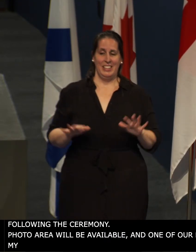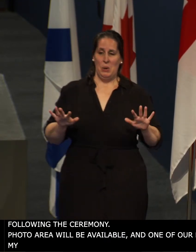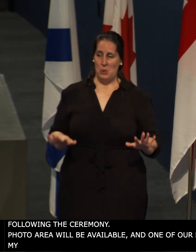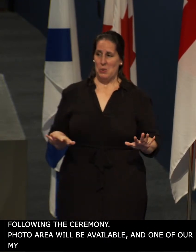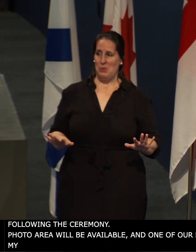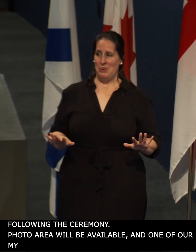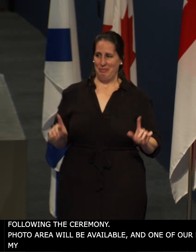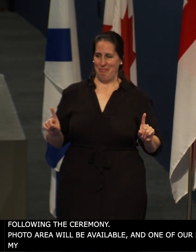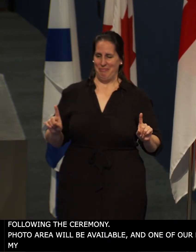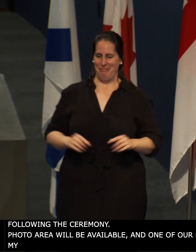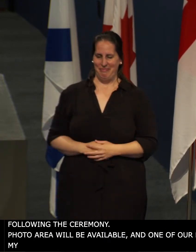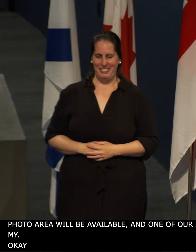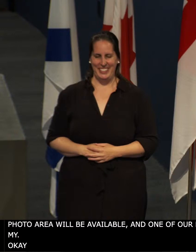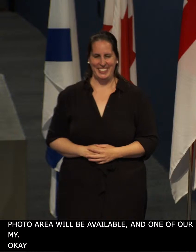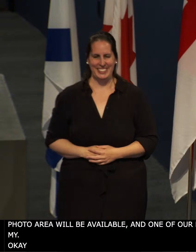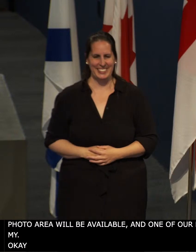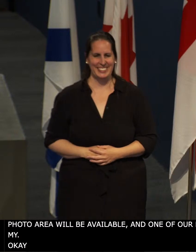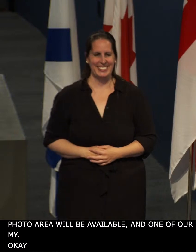Okay,